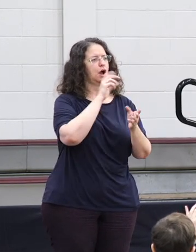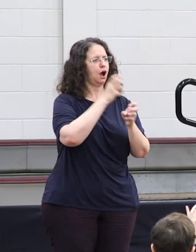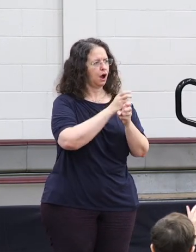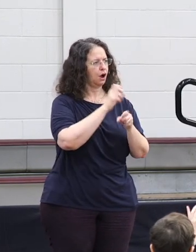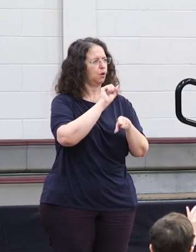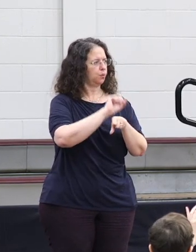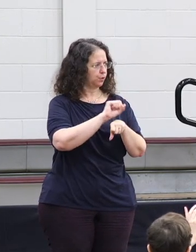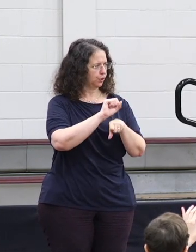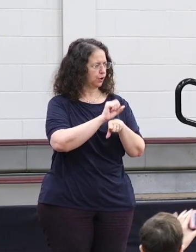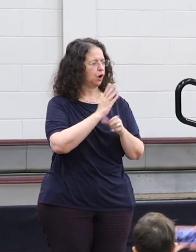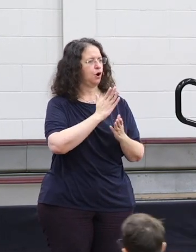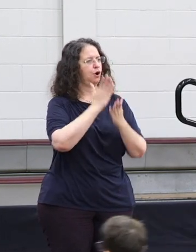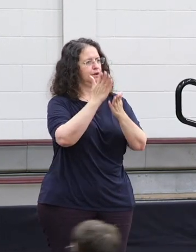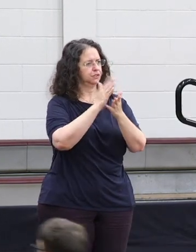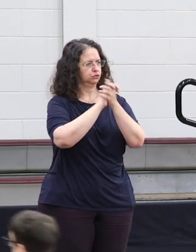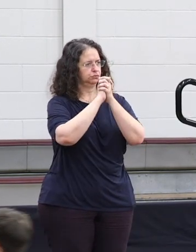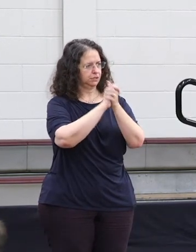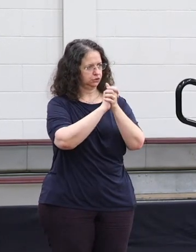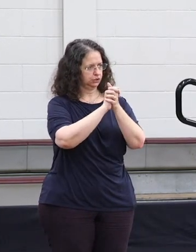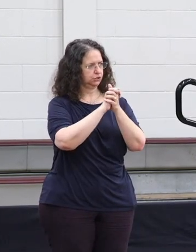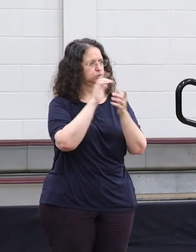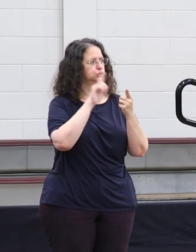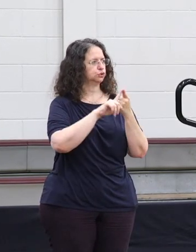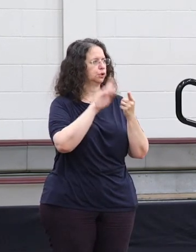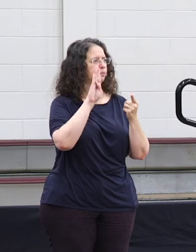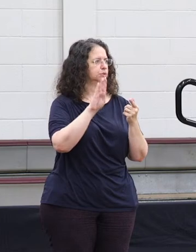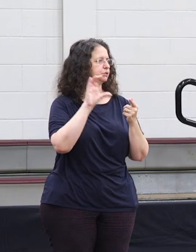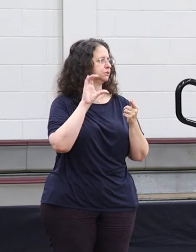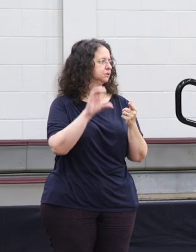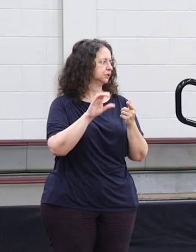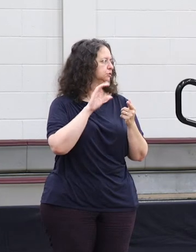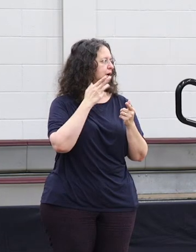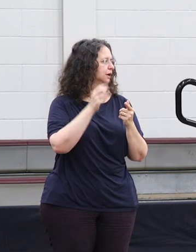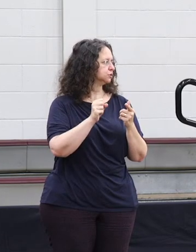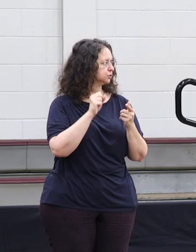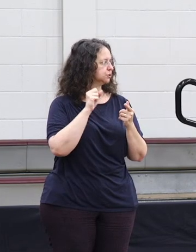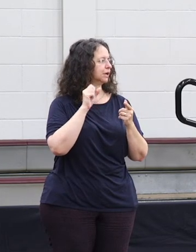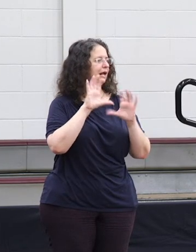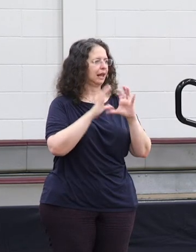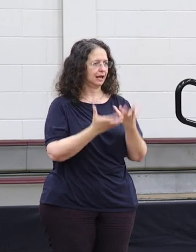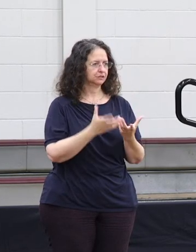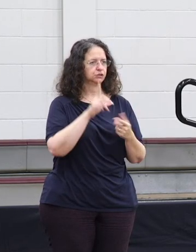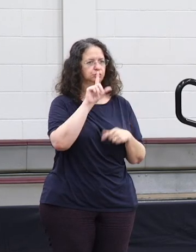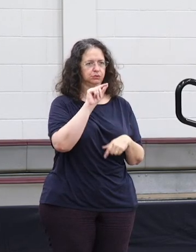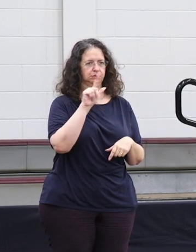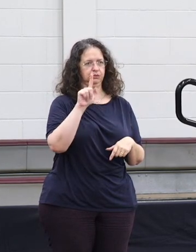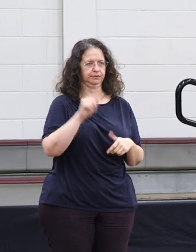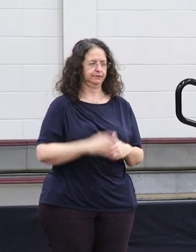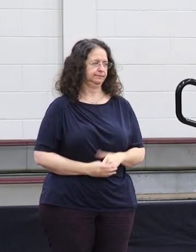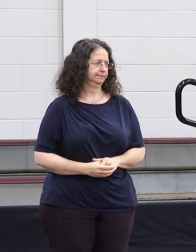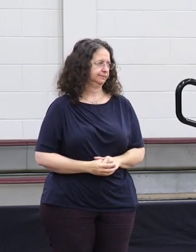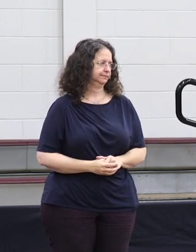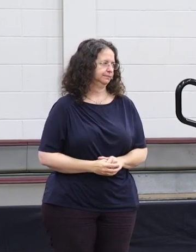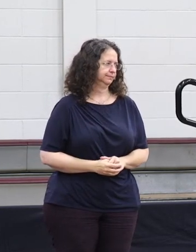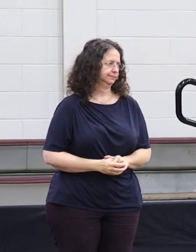and offer our congratulations to the Bristol Central High School class of 2021.